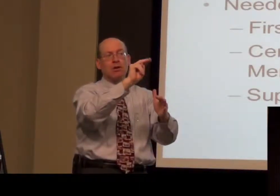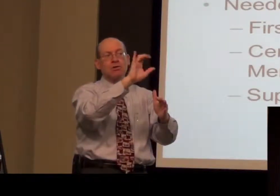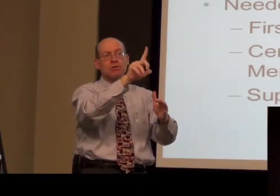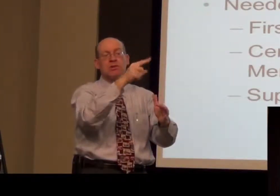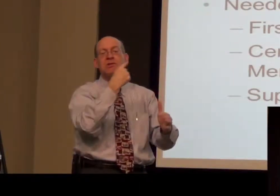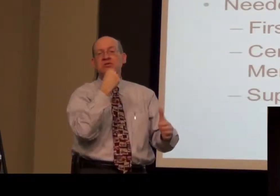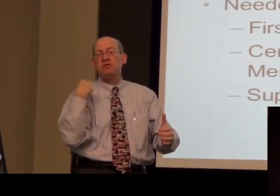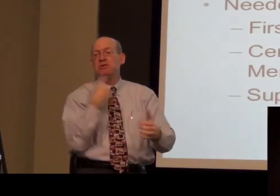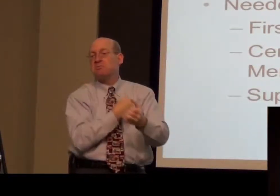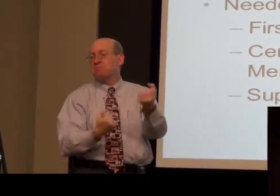DC